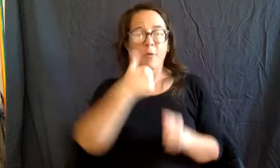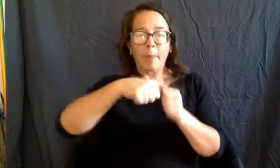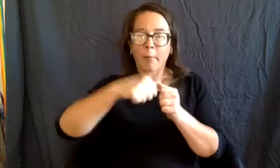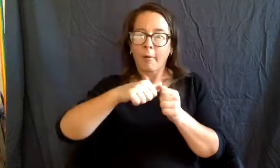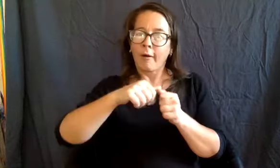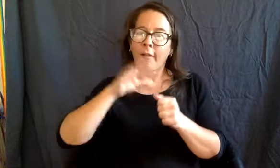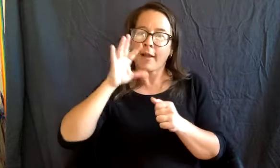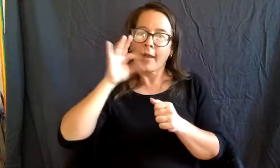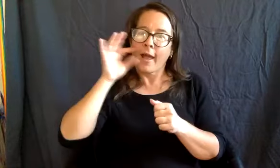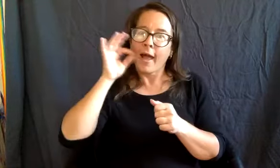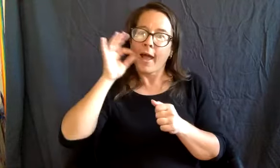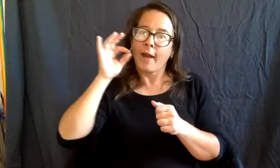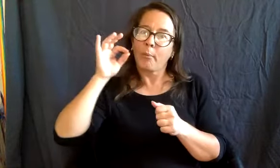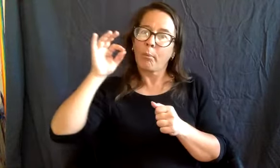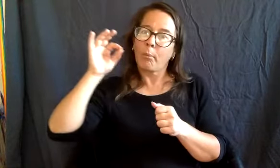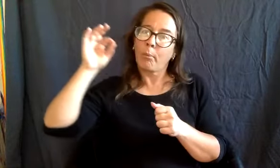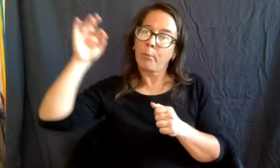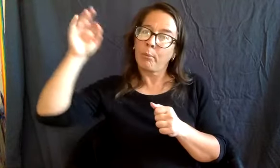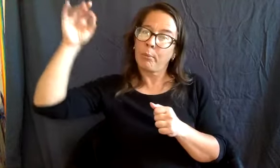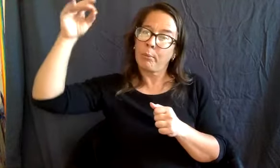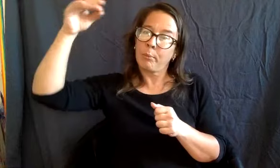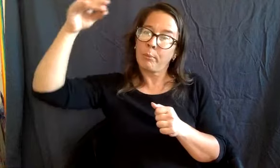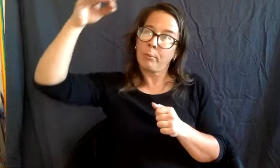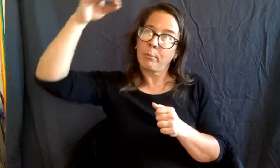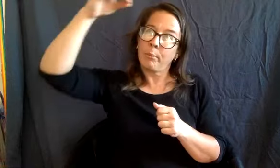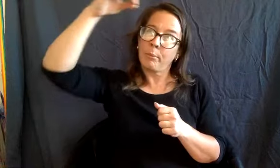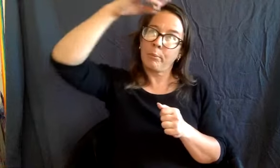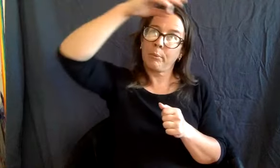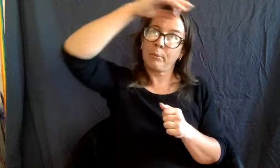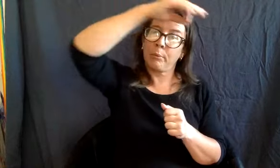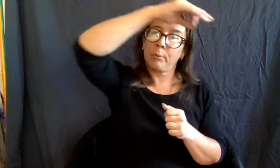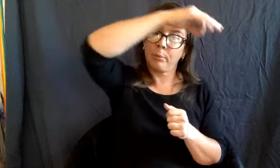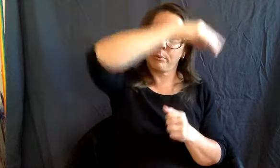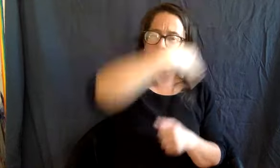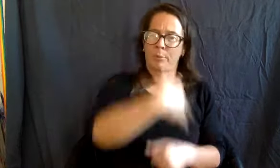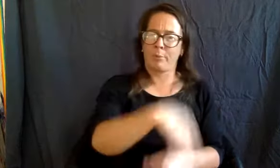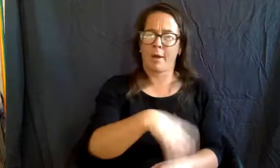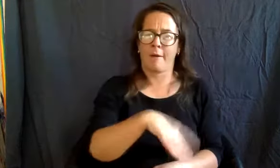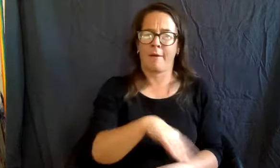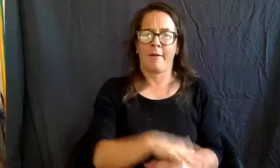puts some Mozart on the stereo and says, "Okay, son, have a nice trip." And he goes back to bed.